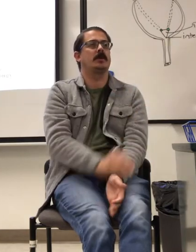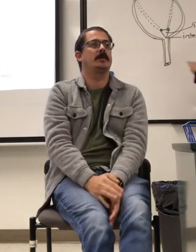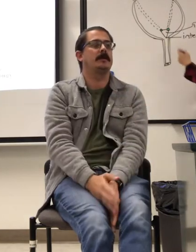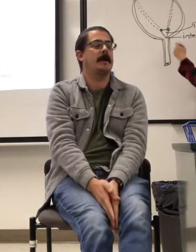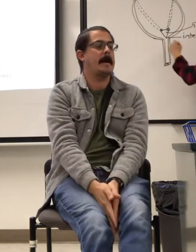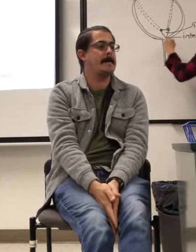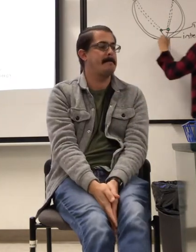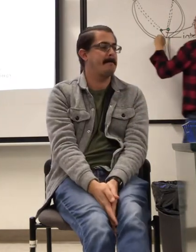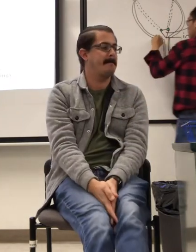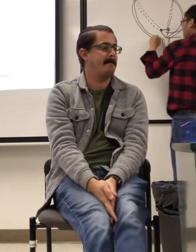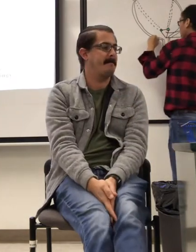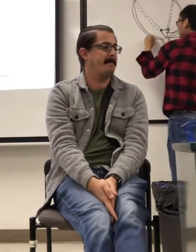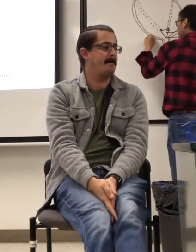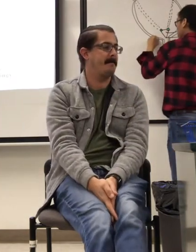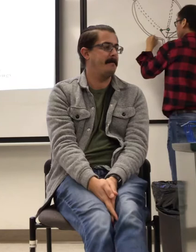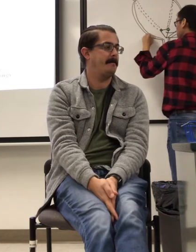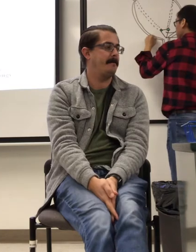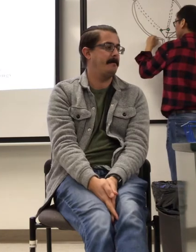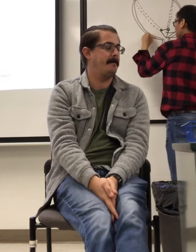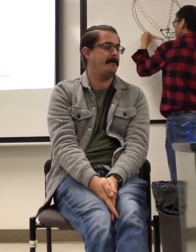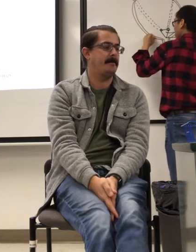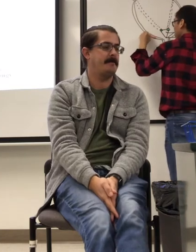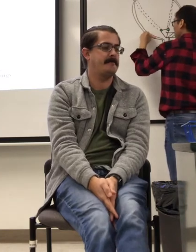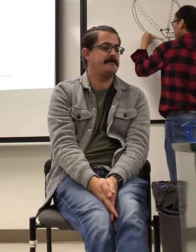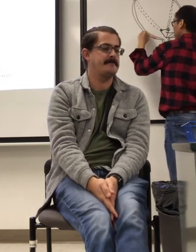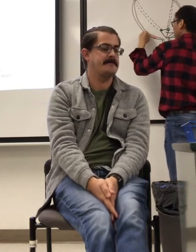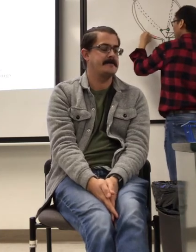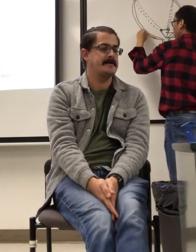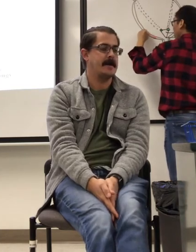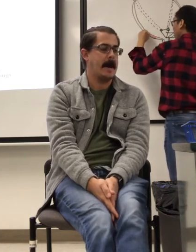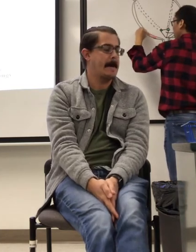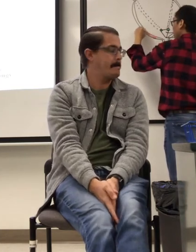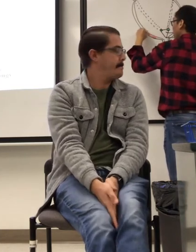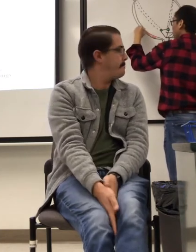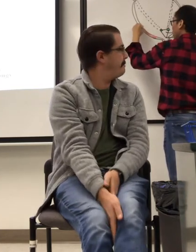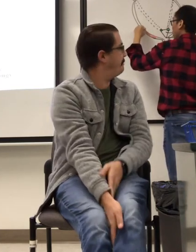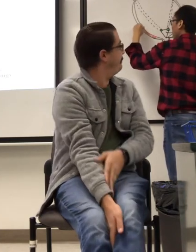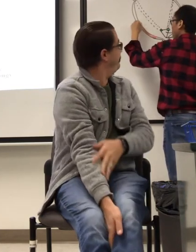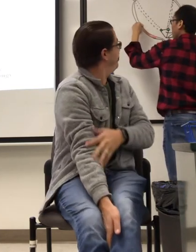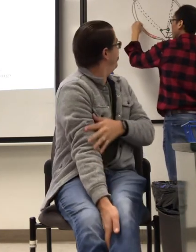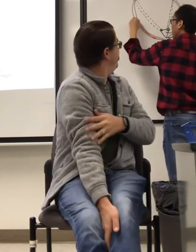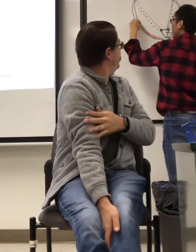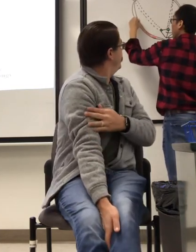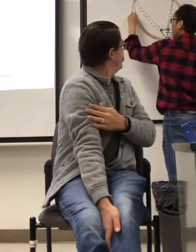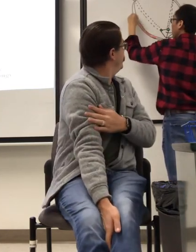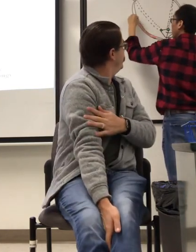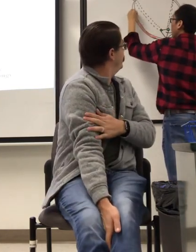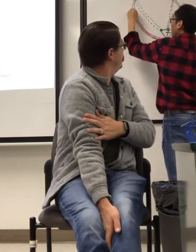I'll call it red for detrusor in the bladder wall there.